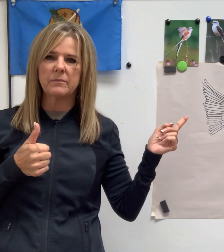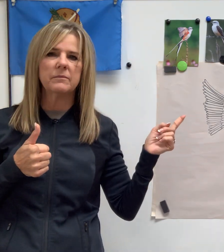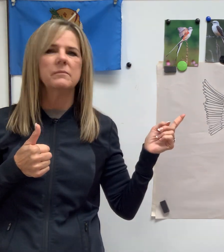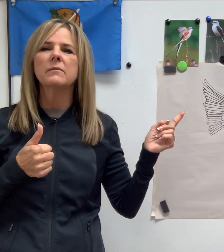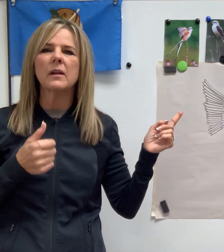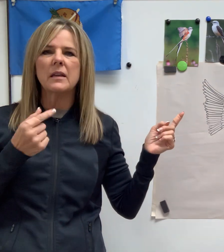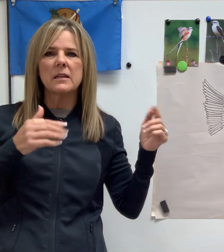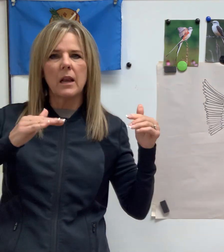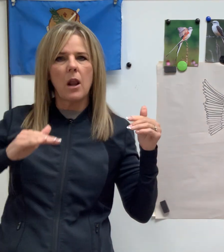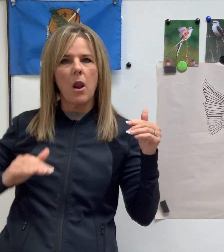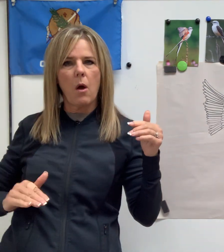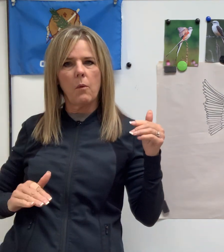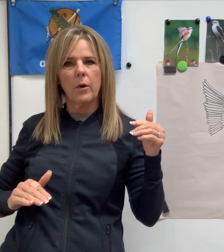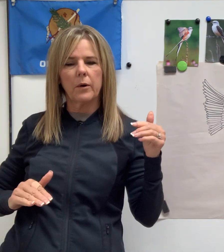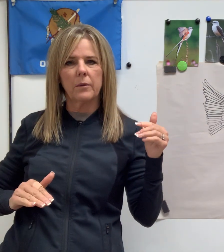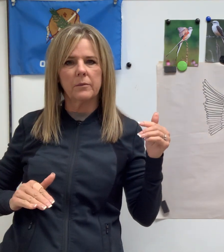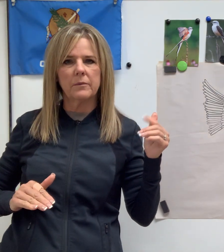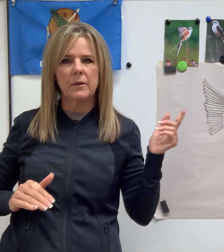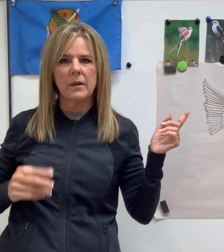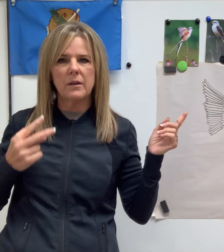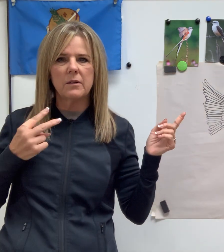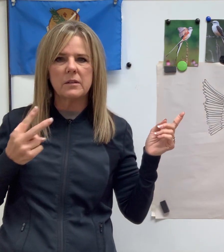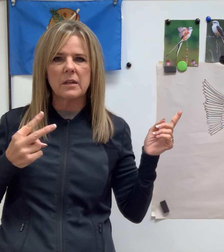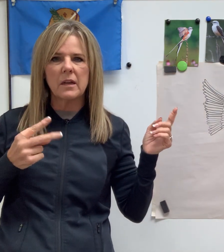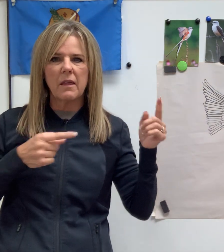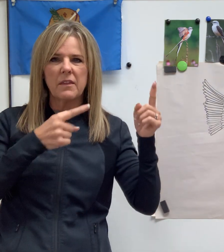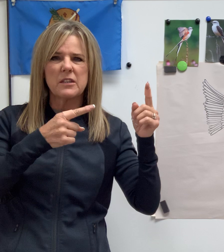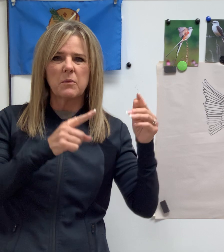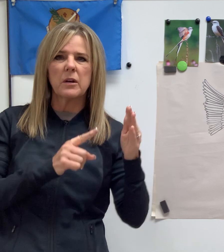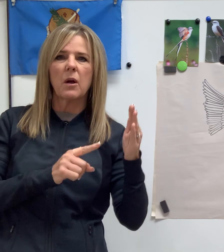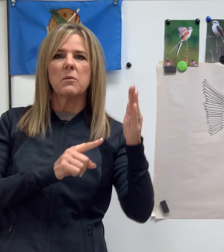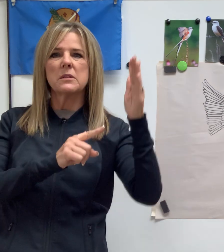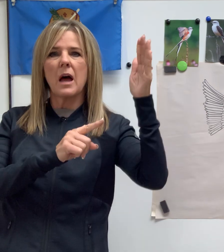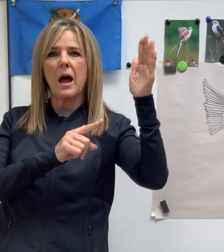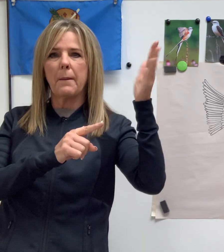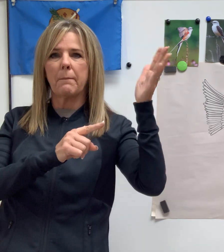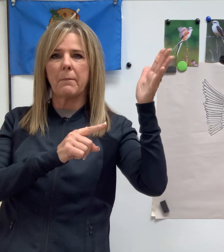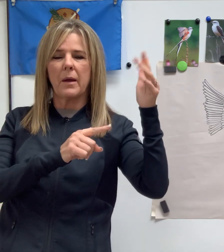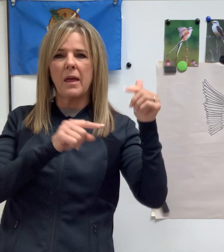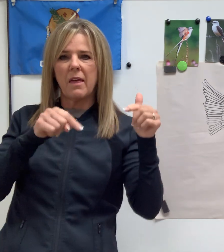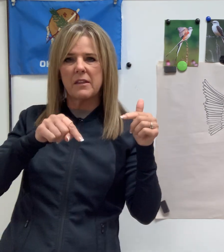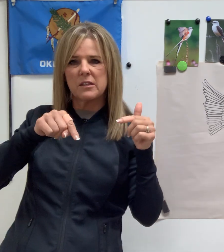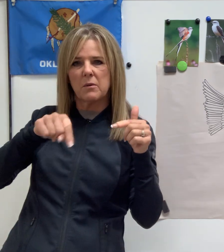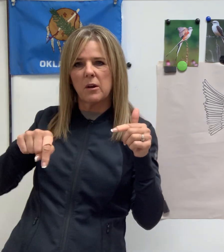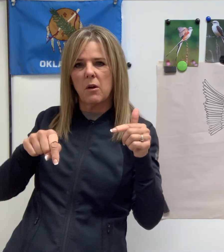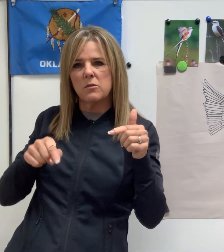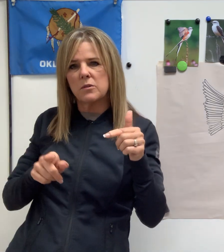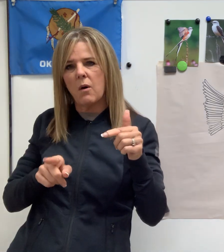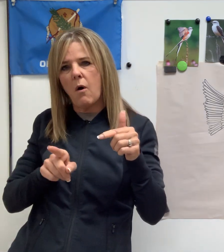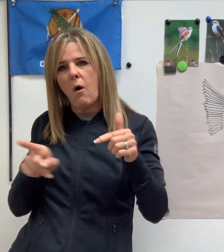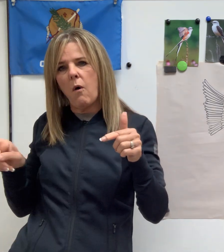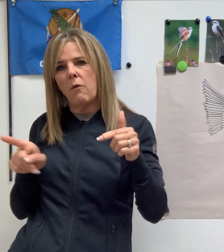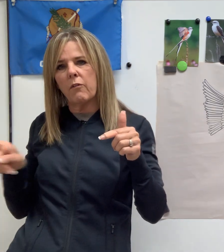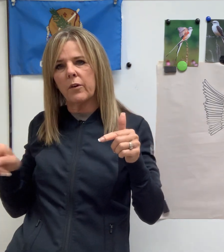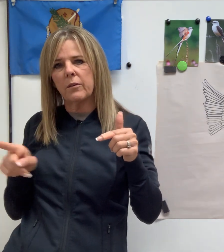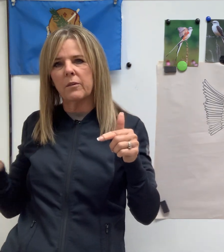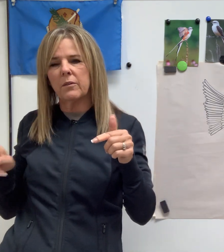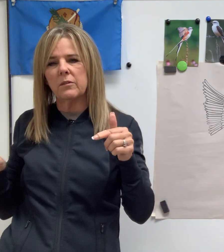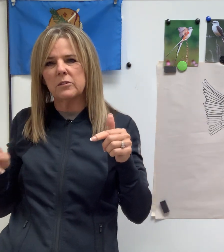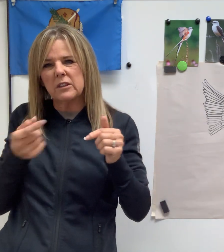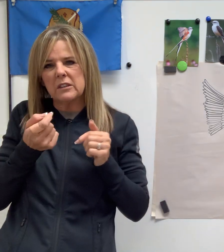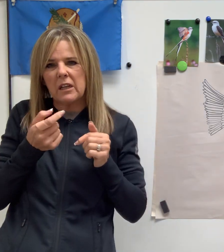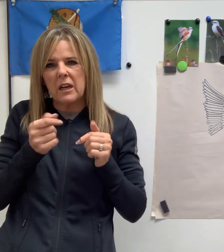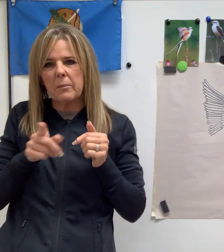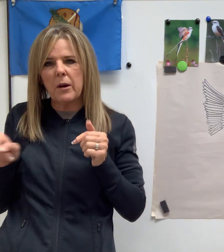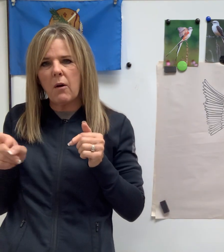a little lower. And as you see, this one really slants up. This one slants more just over, just